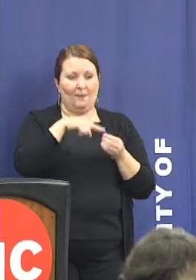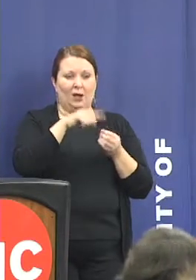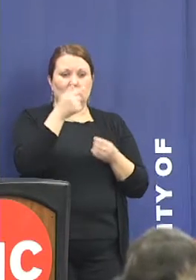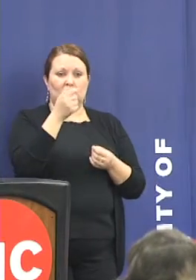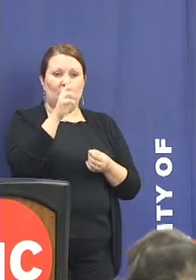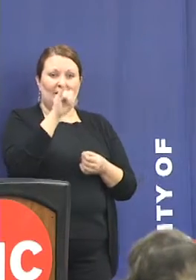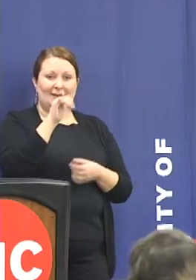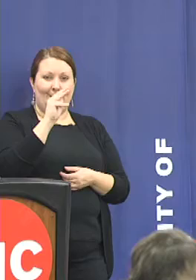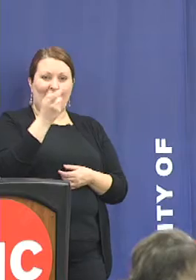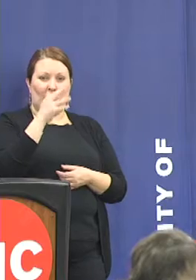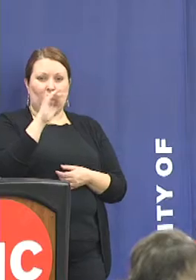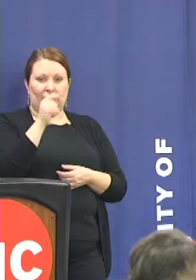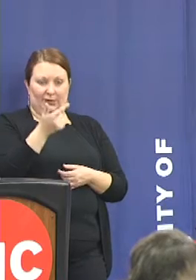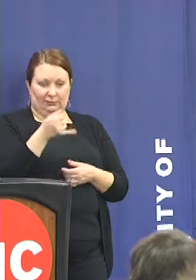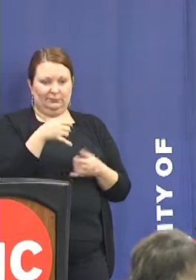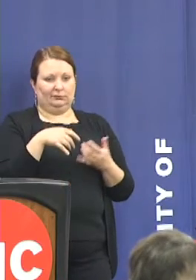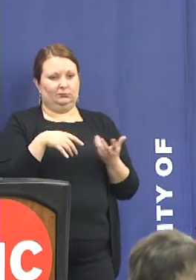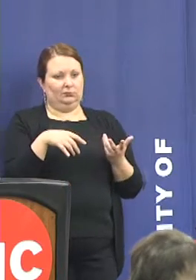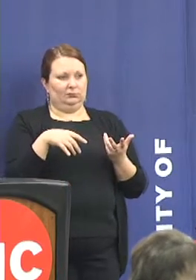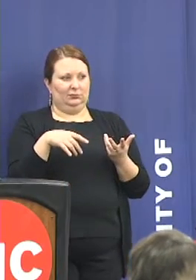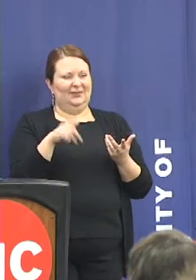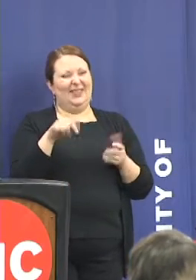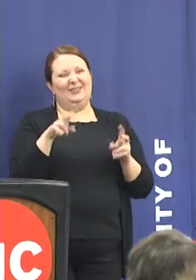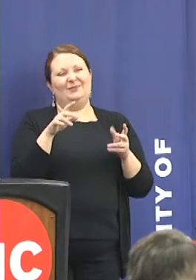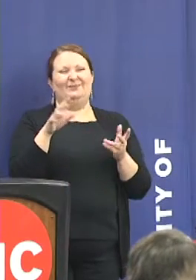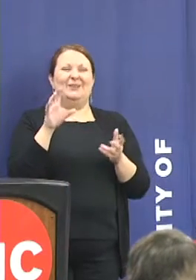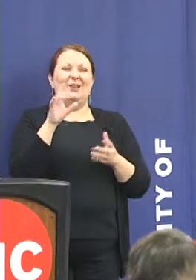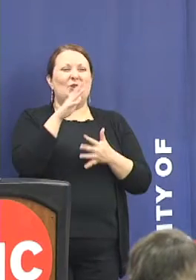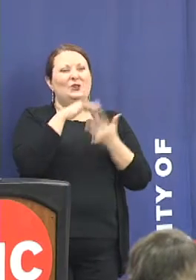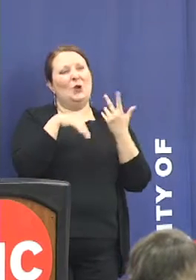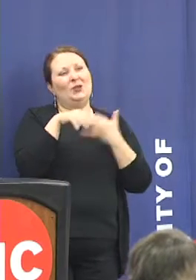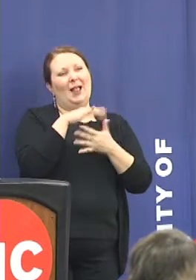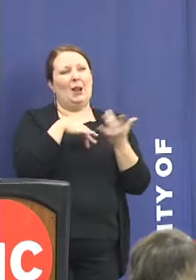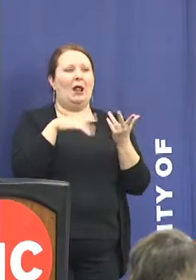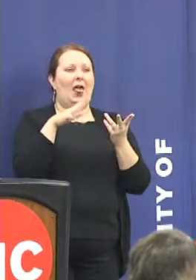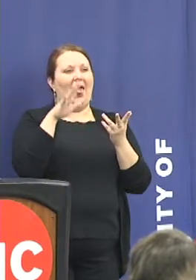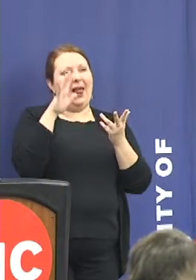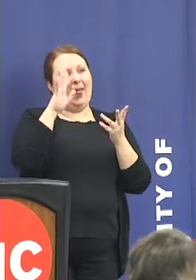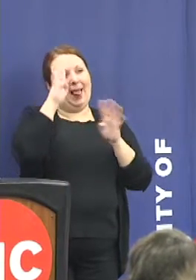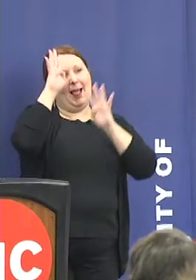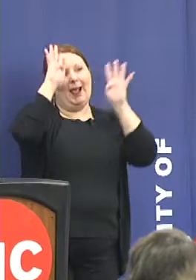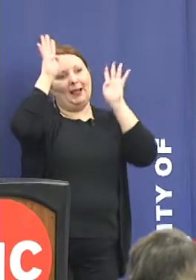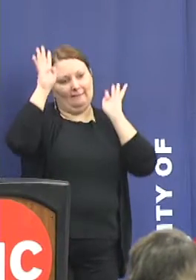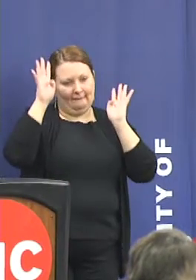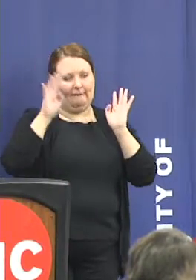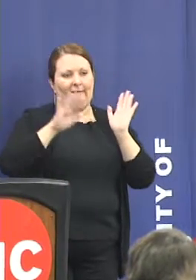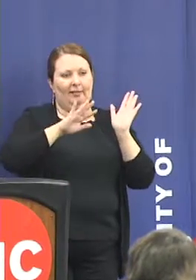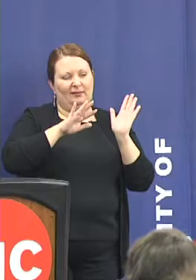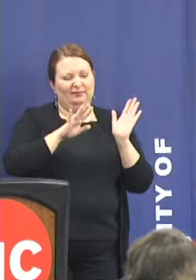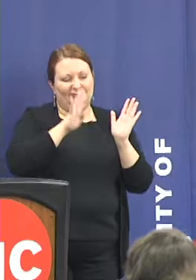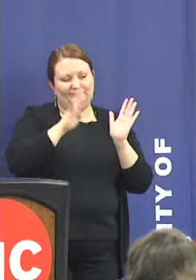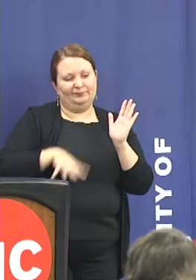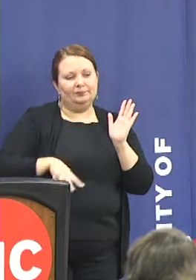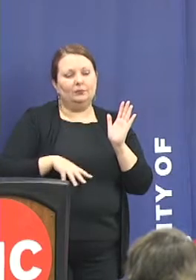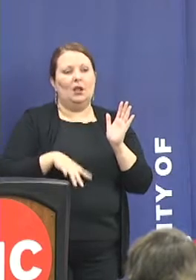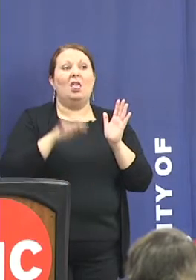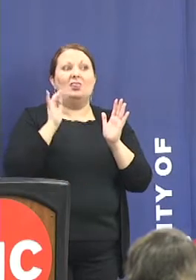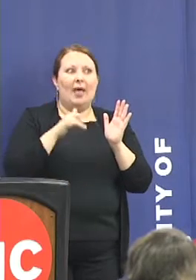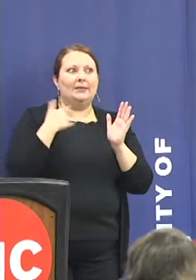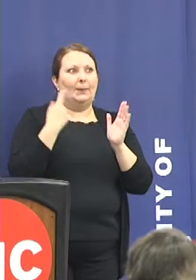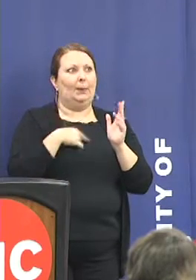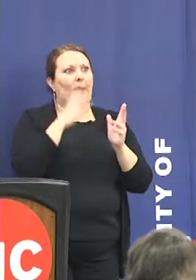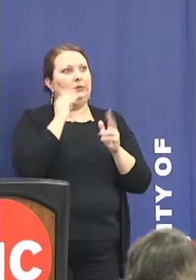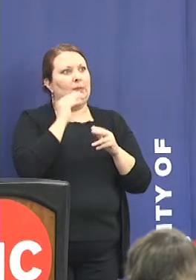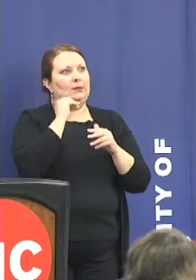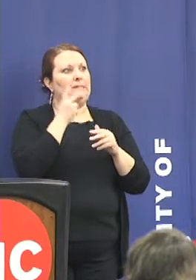gerrymandering as what he refers to as sociological gobbledygook, right? So I think this is something that we are